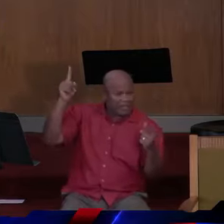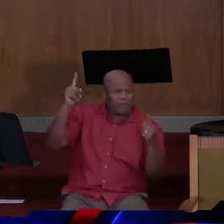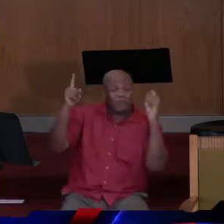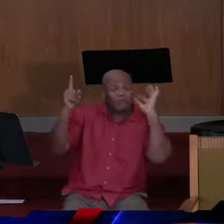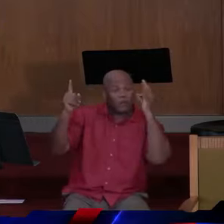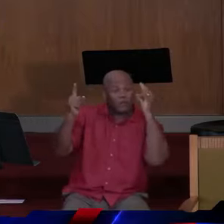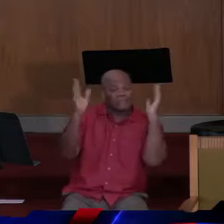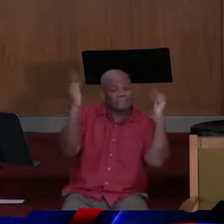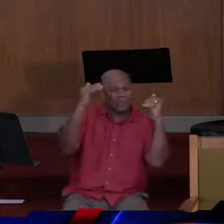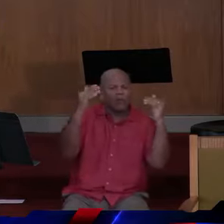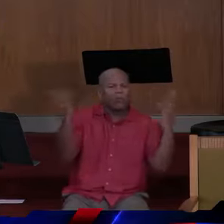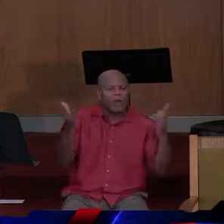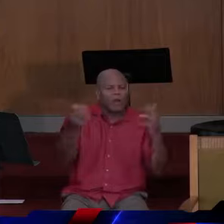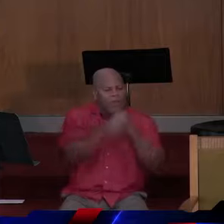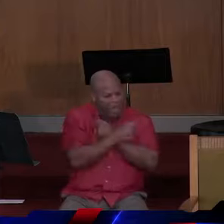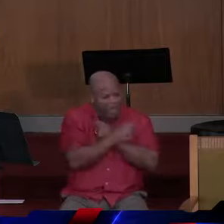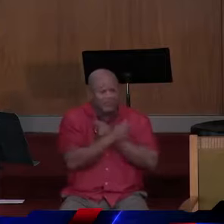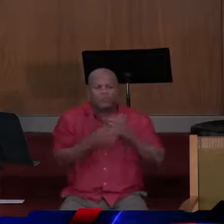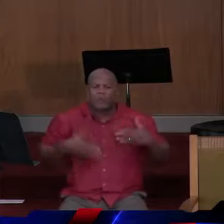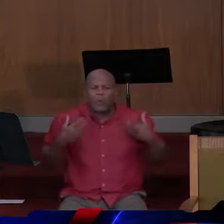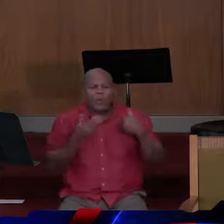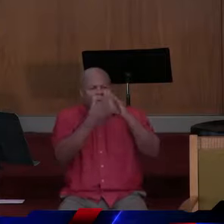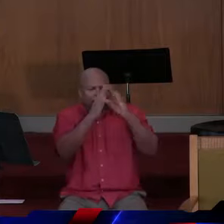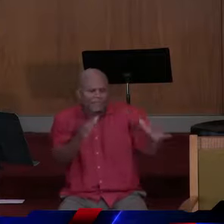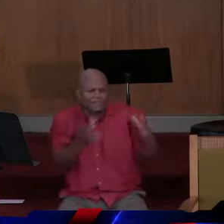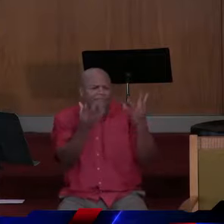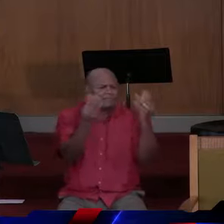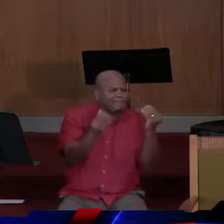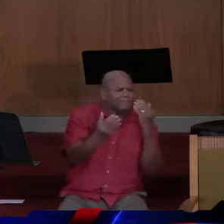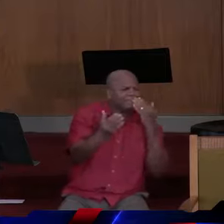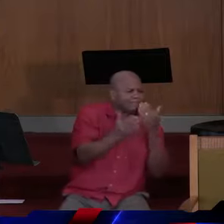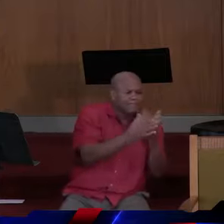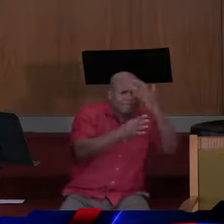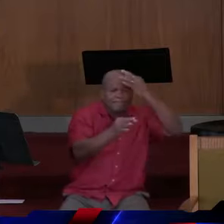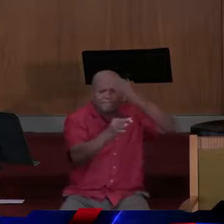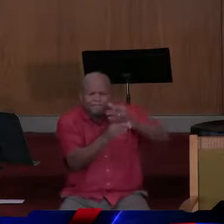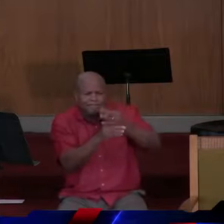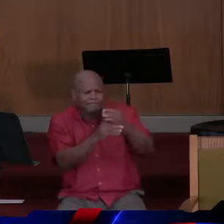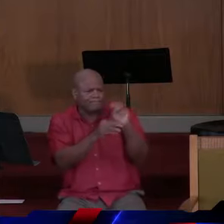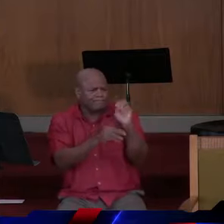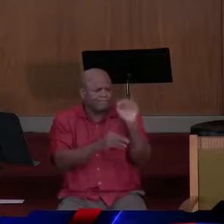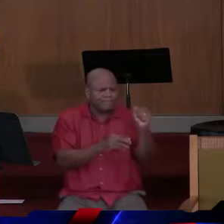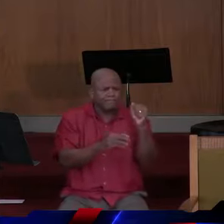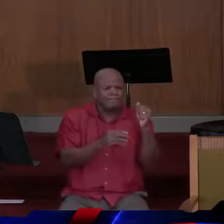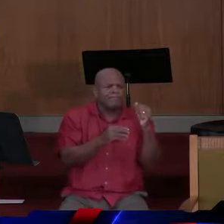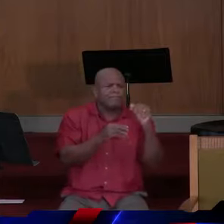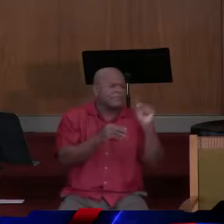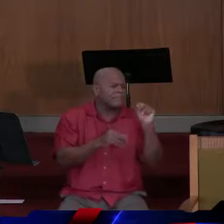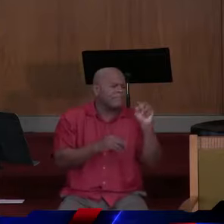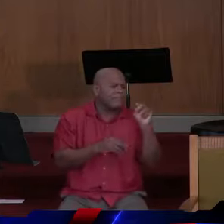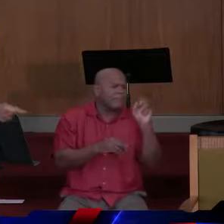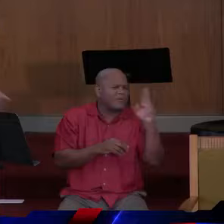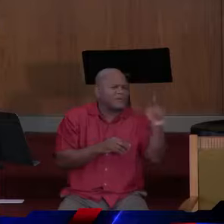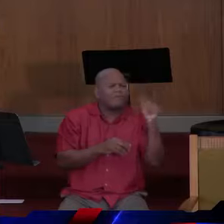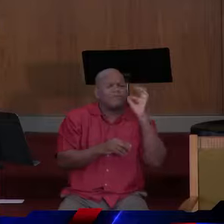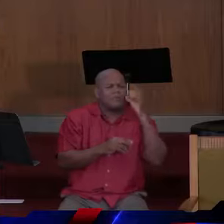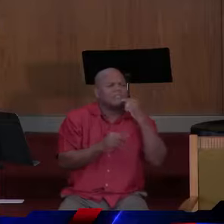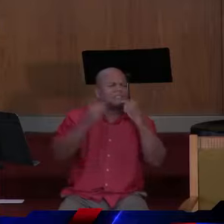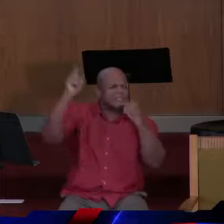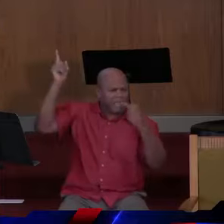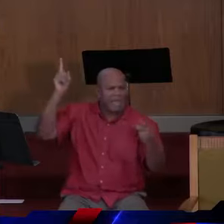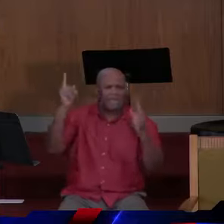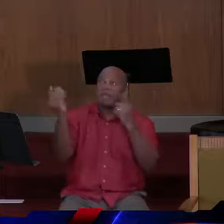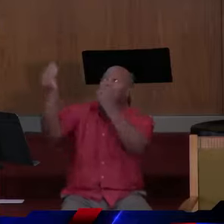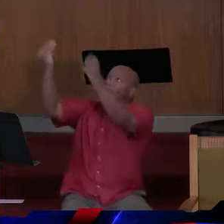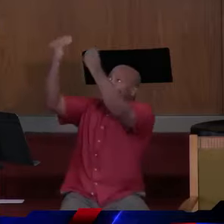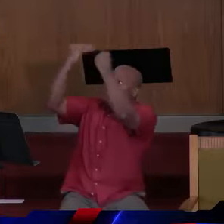us. Love, joy, peace, gentleness, goodness, faithfulness, meekness, temperance. He tells you what fruit he